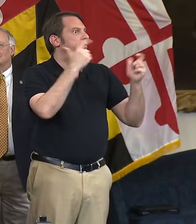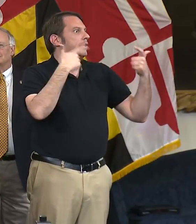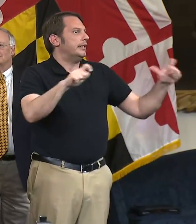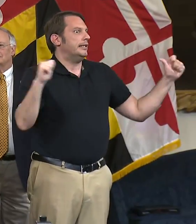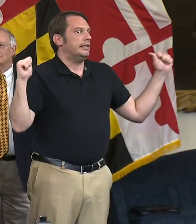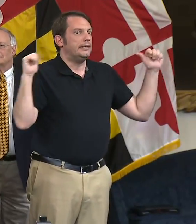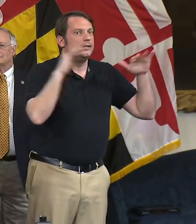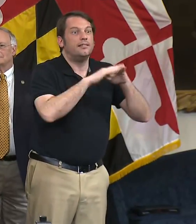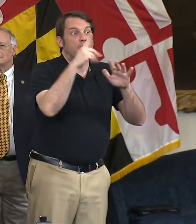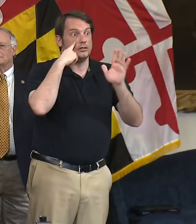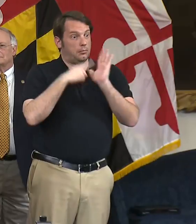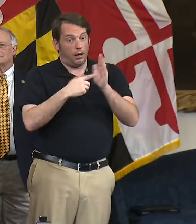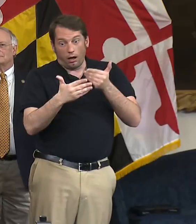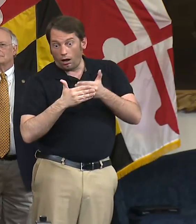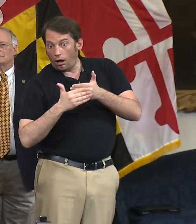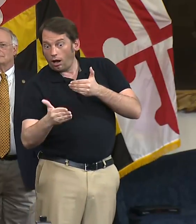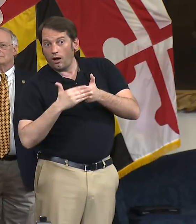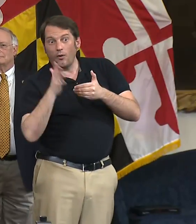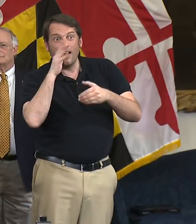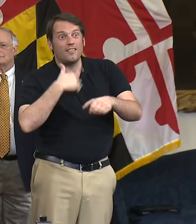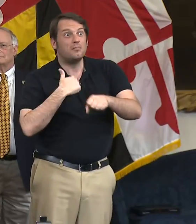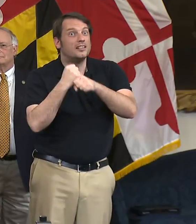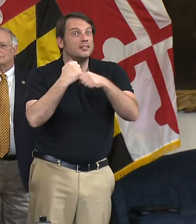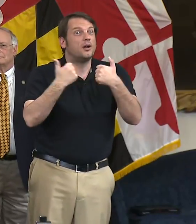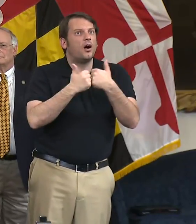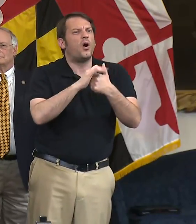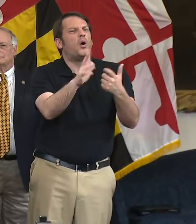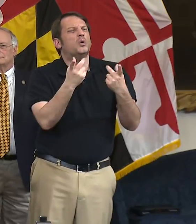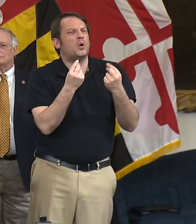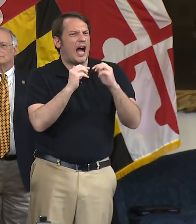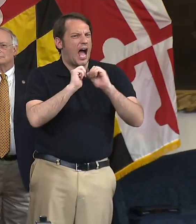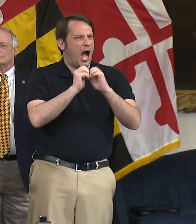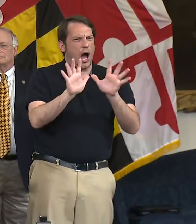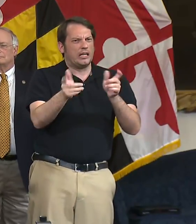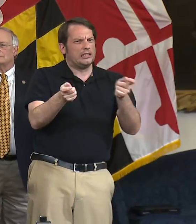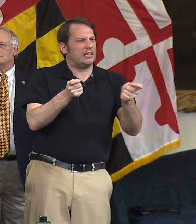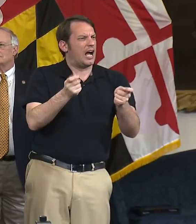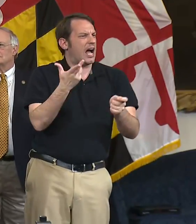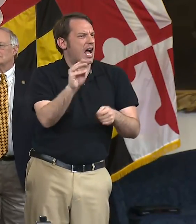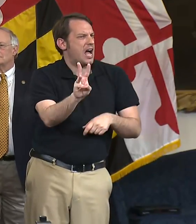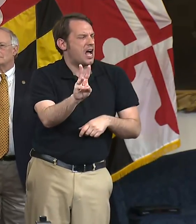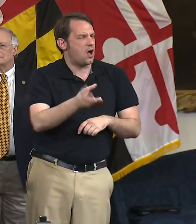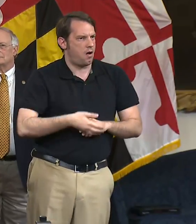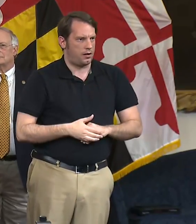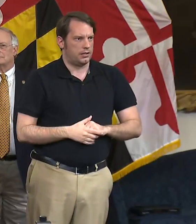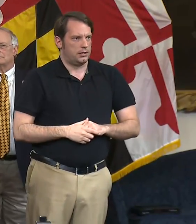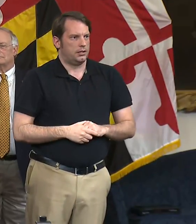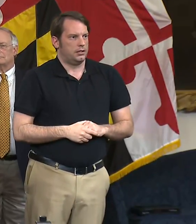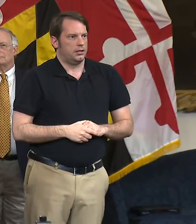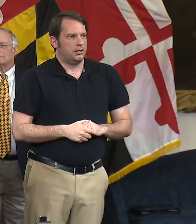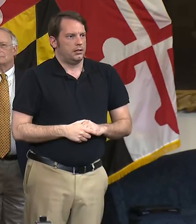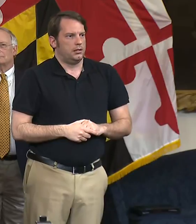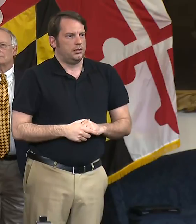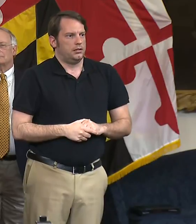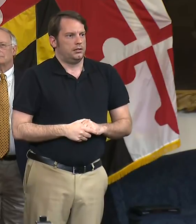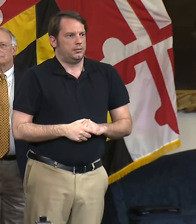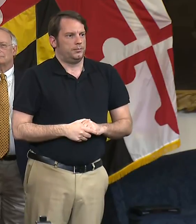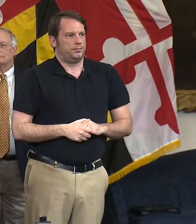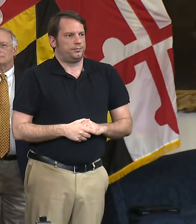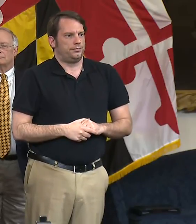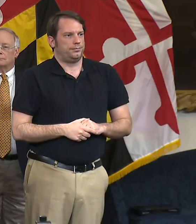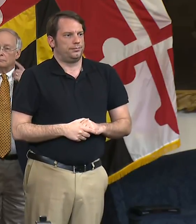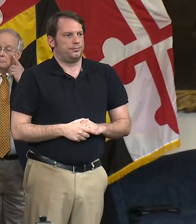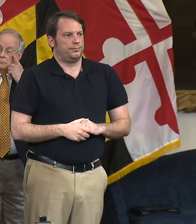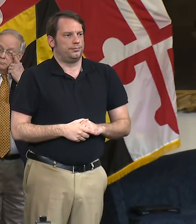What should people do? Whoever. Yeah, I think at this point, there are different universities making different decisions, different colleges and different communities making